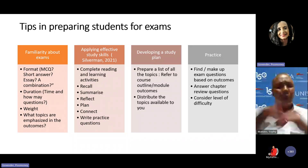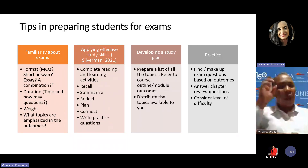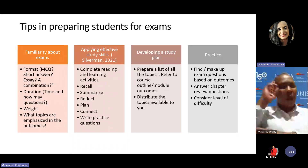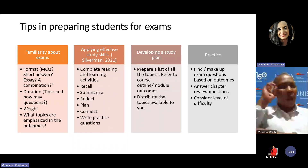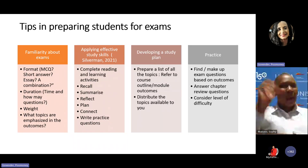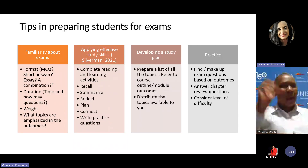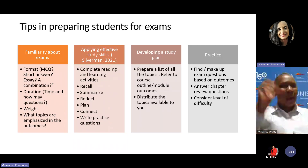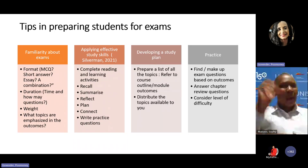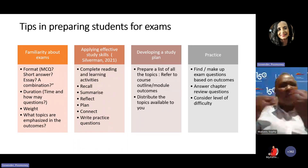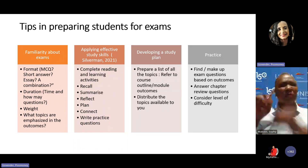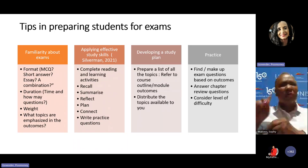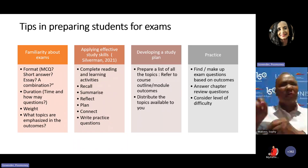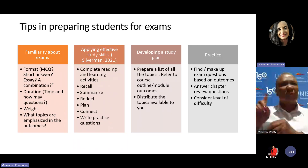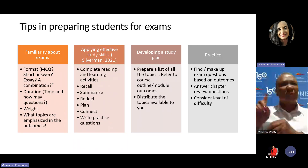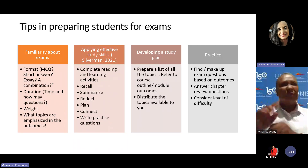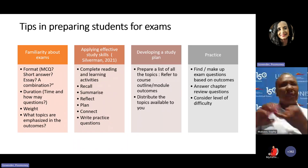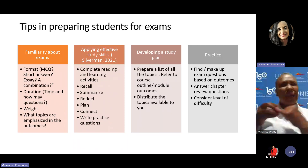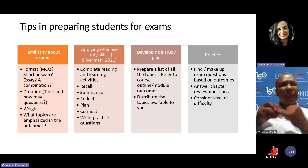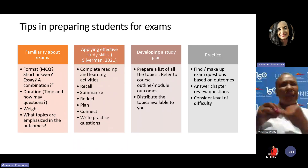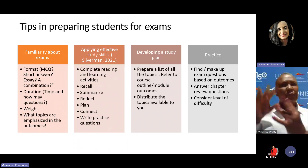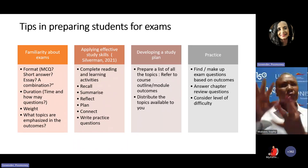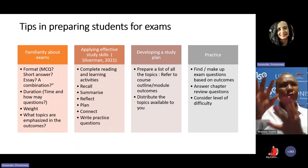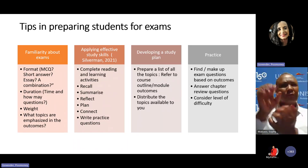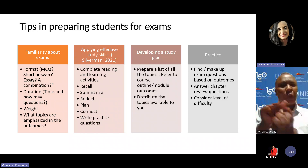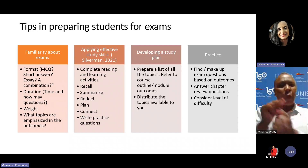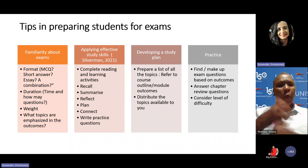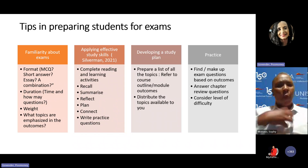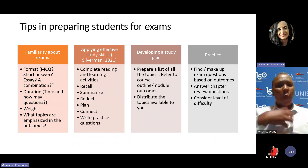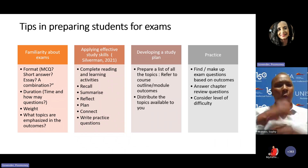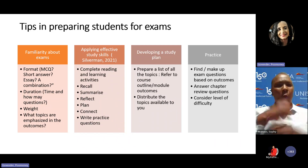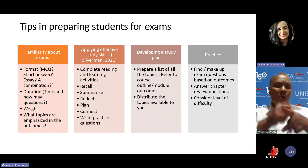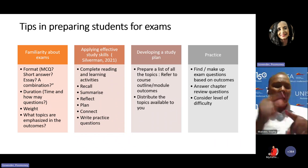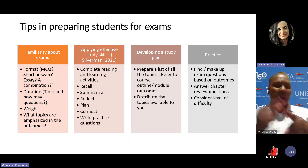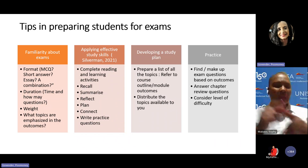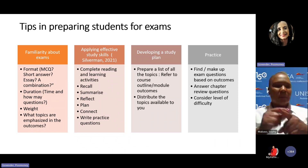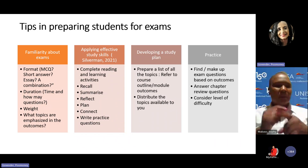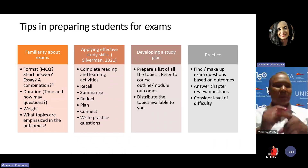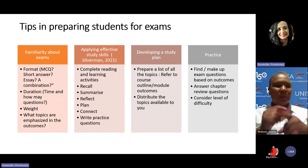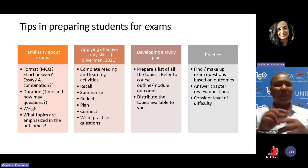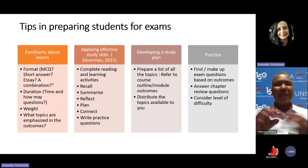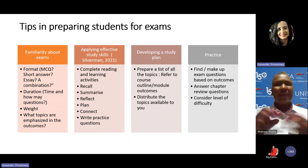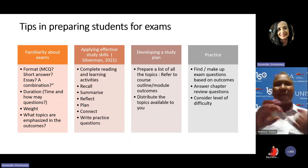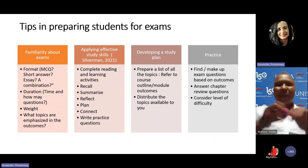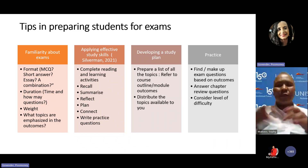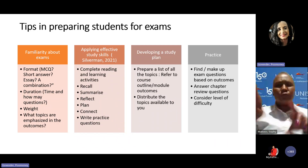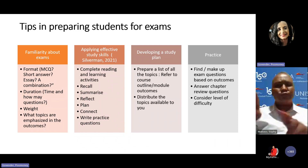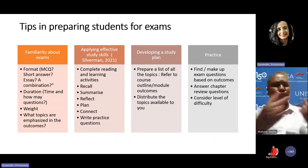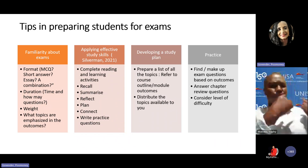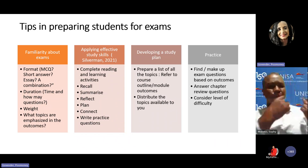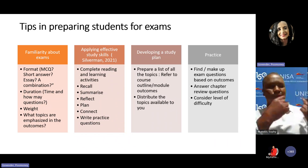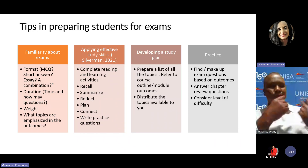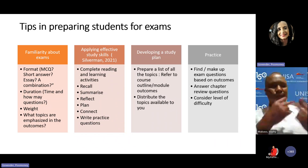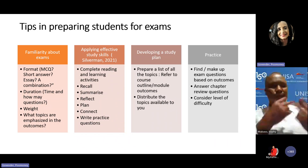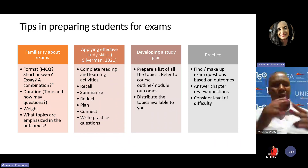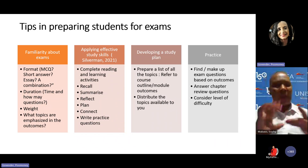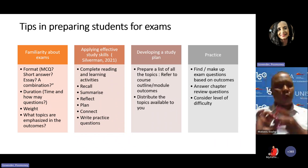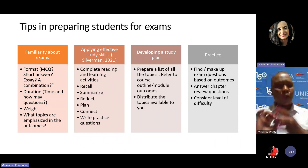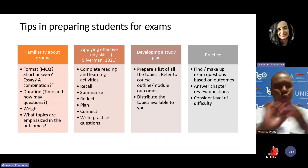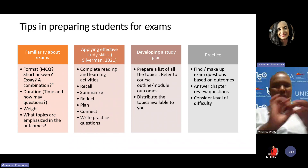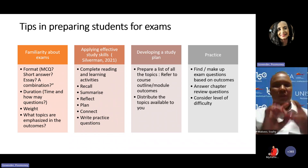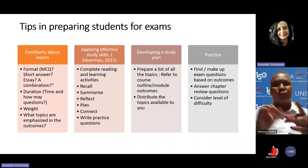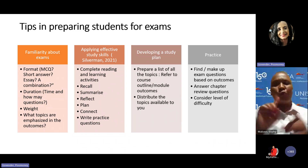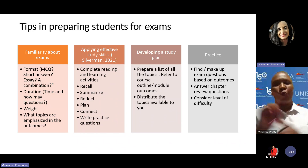learned, try to summarize them in your own words, try to reflect. By this, I mean, try to make a connection between what you